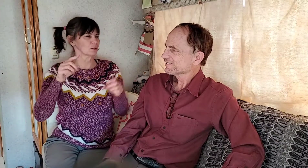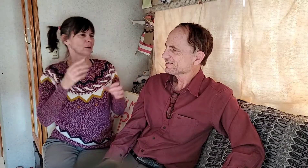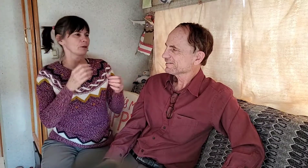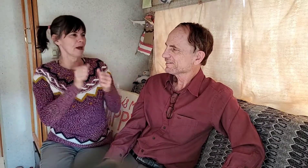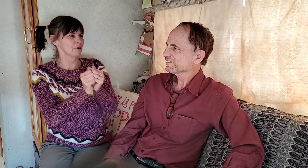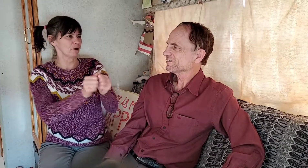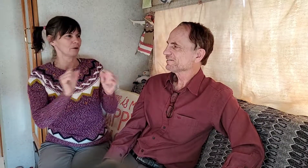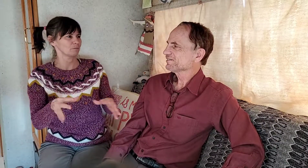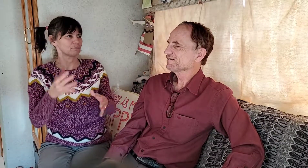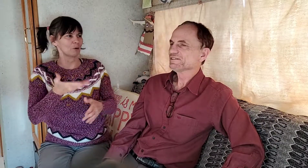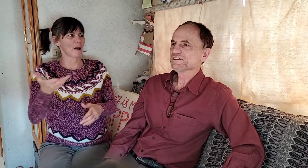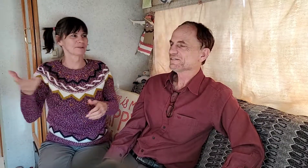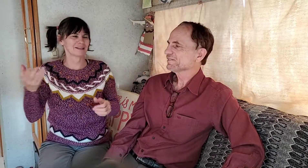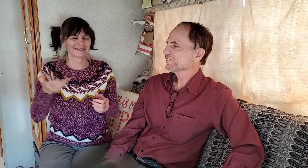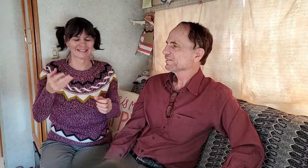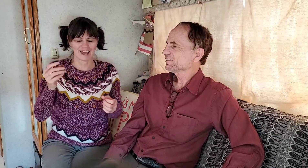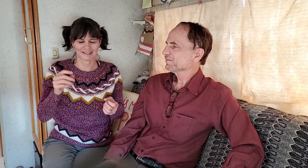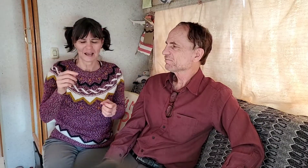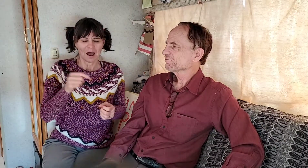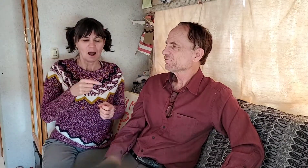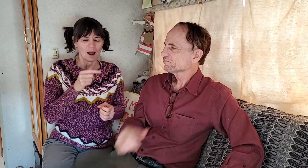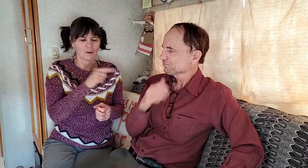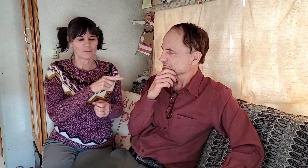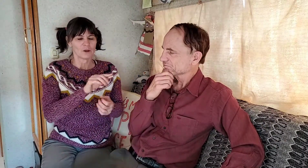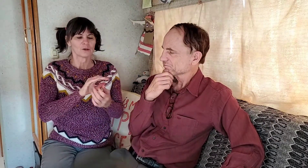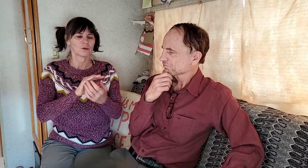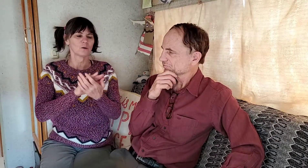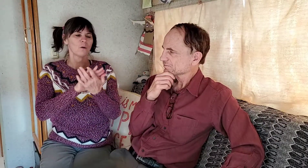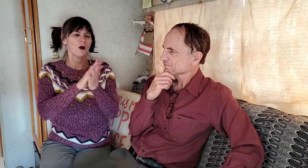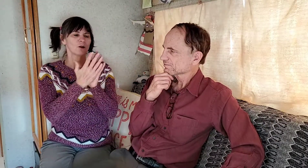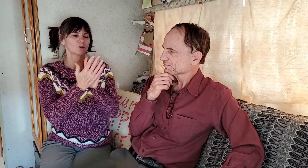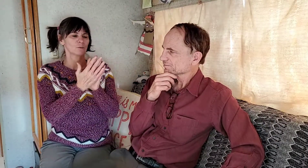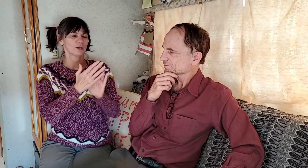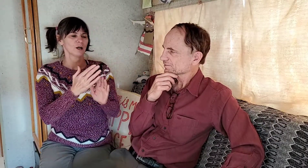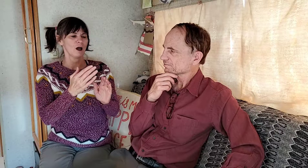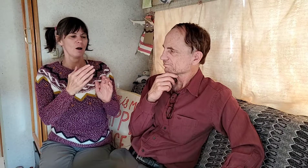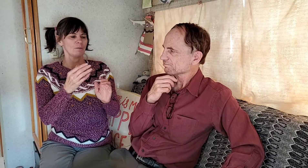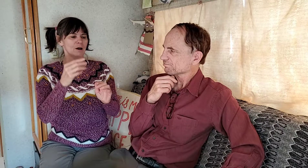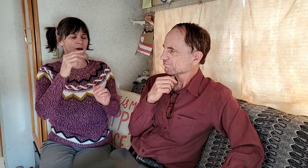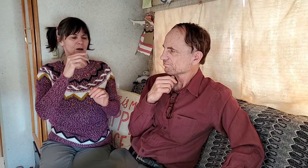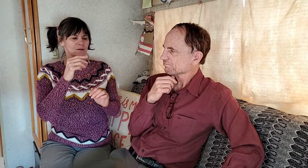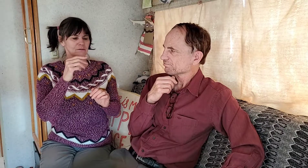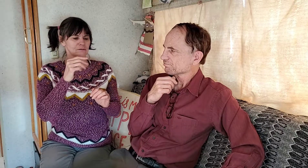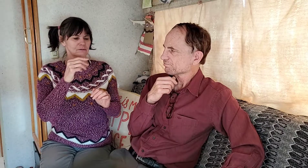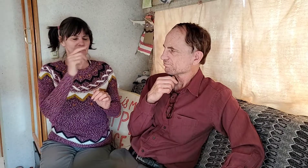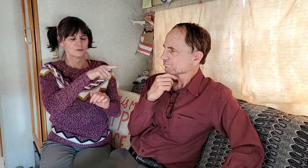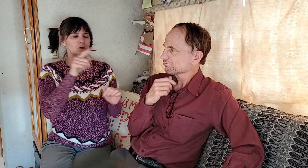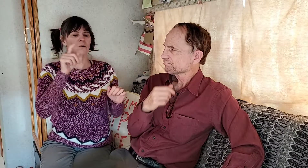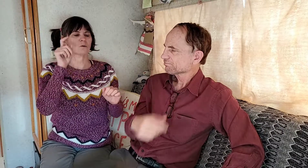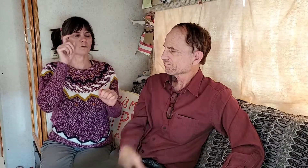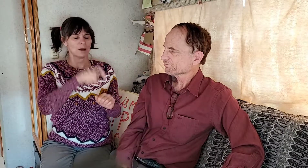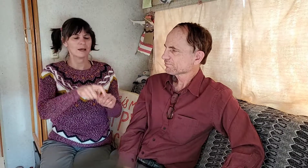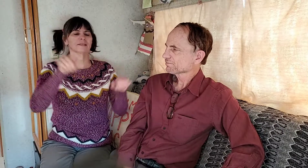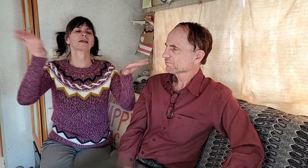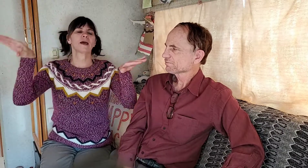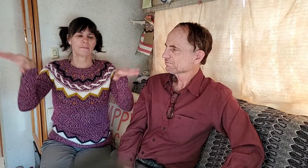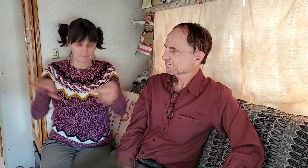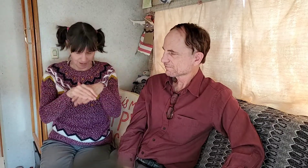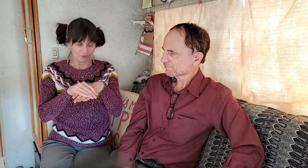it without our props and sets. You are to become... You must get